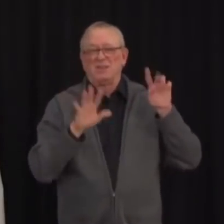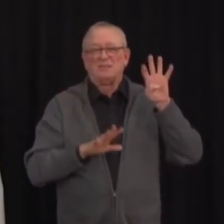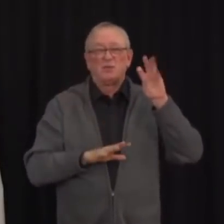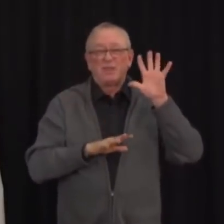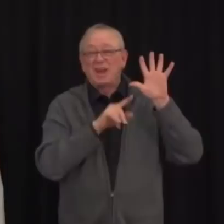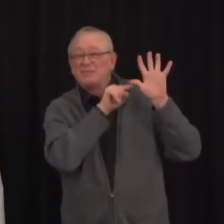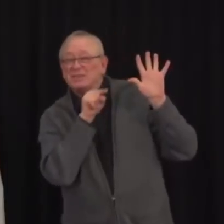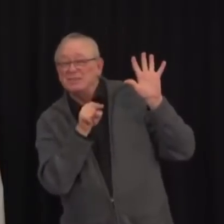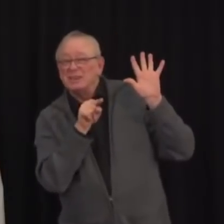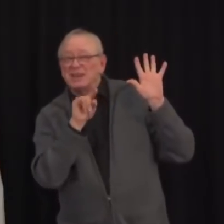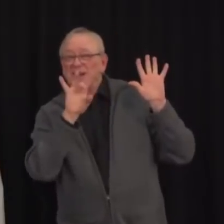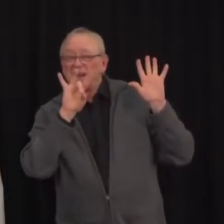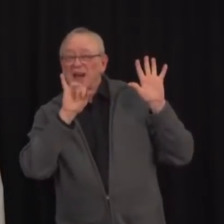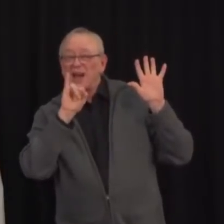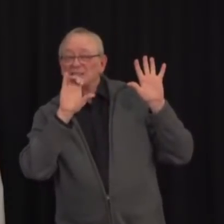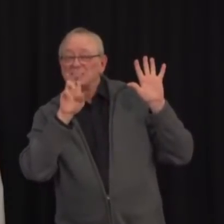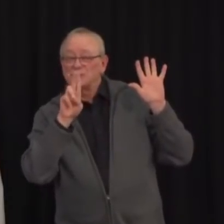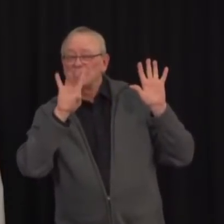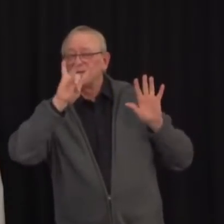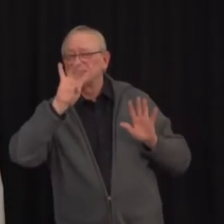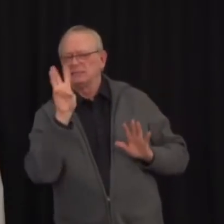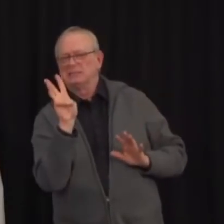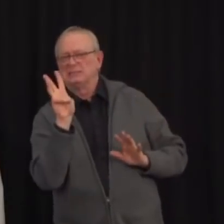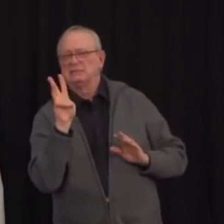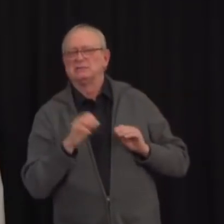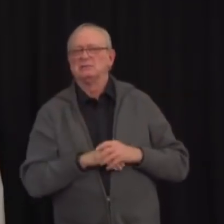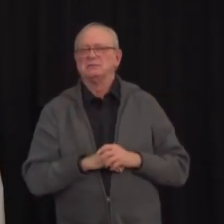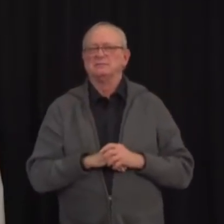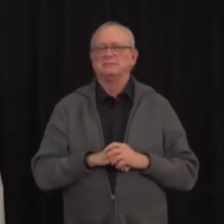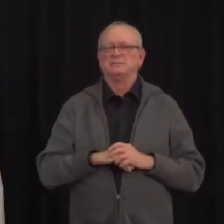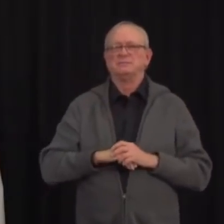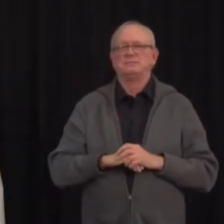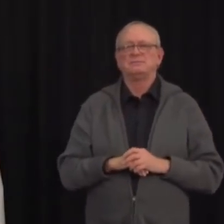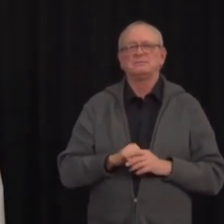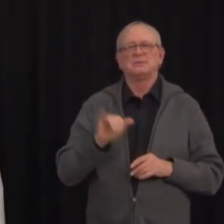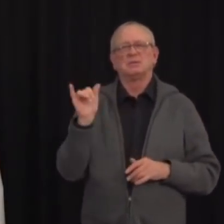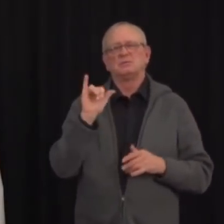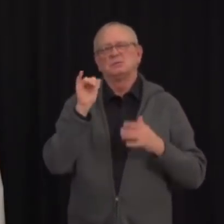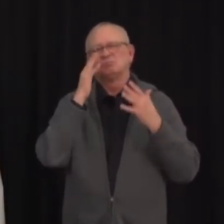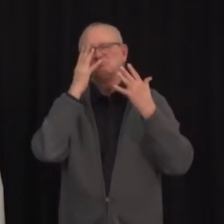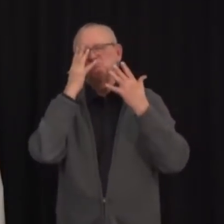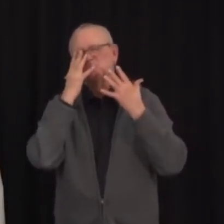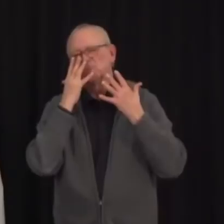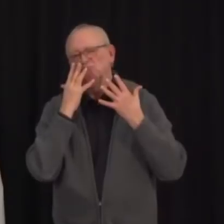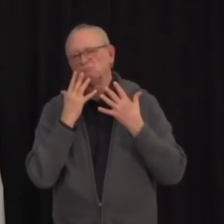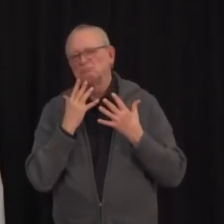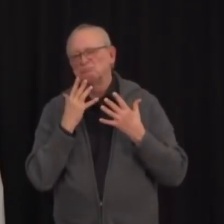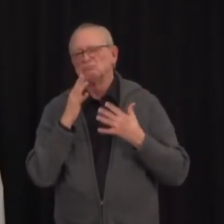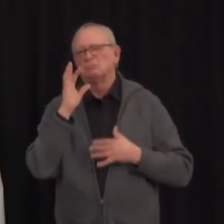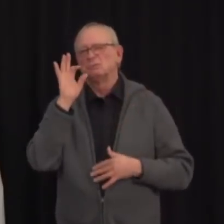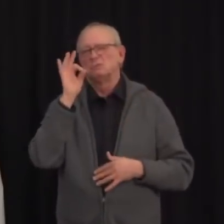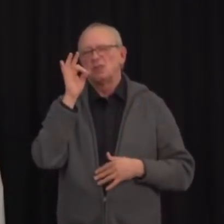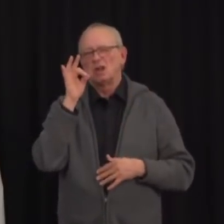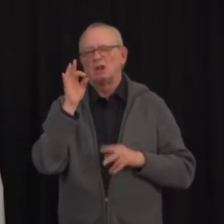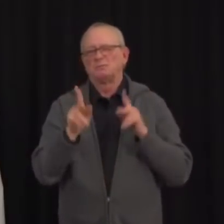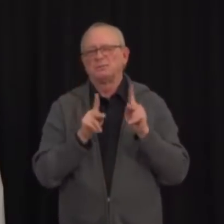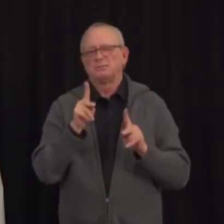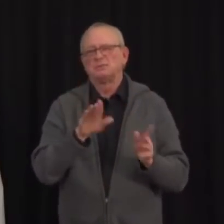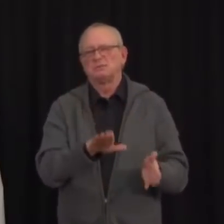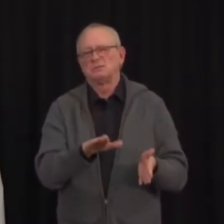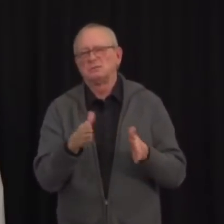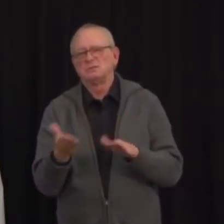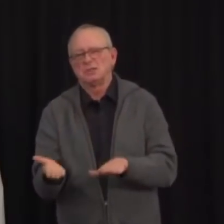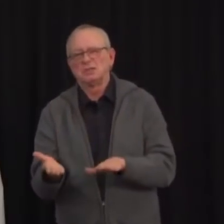admitted into the ICU. Sadly, there were 9 deaths related to COVID-19 that were reported to us